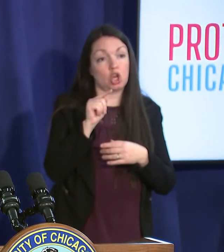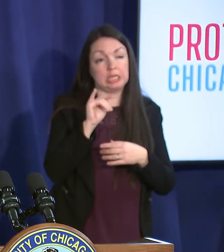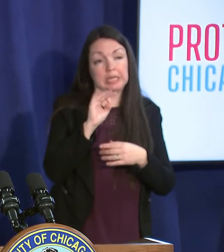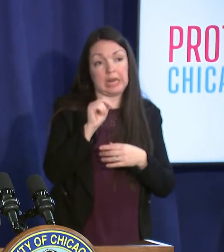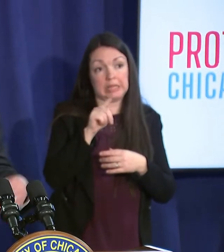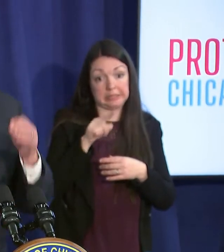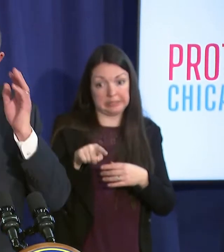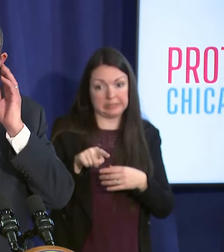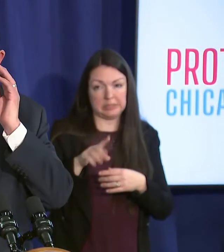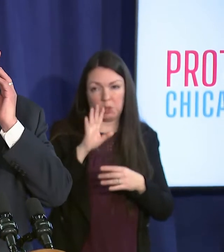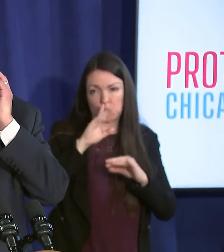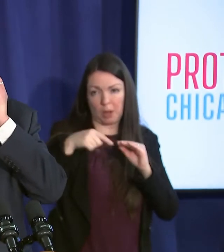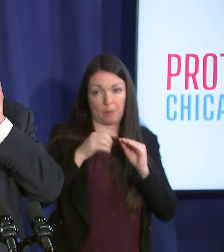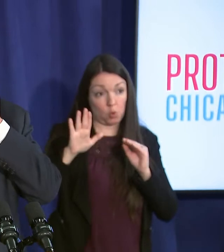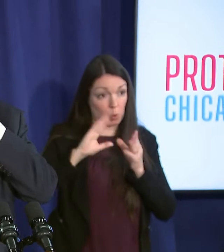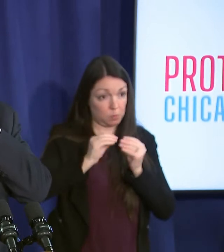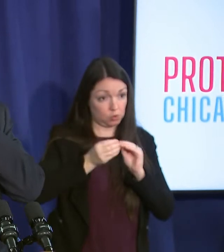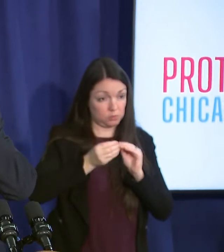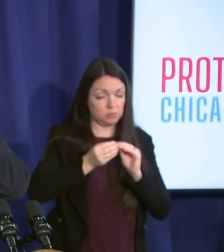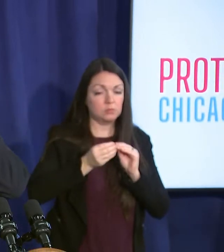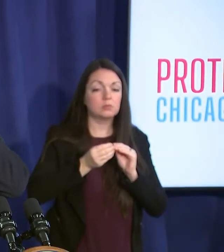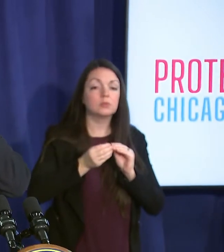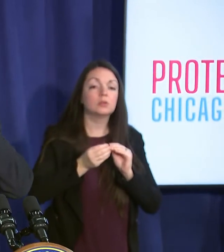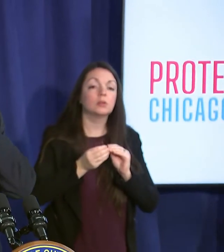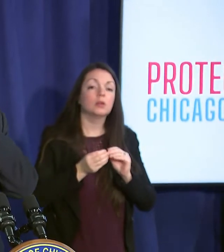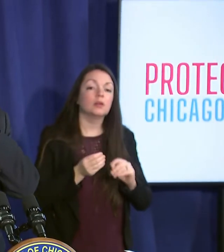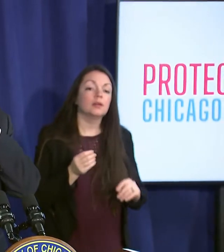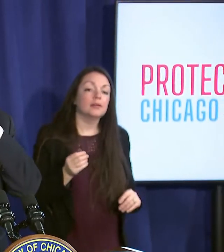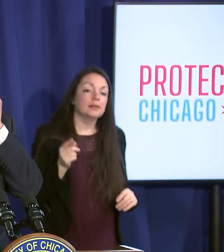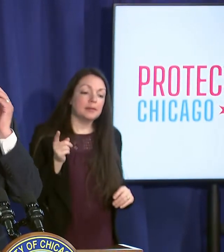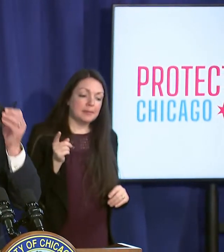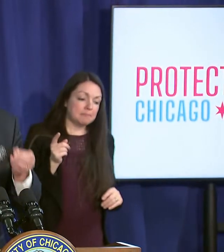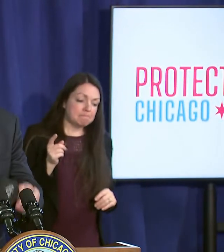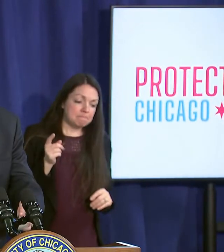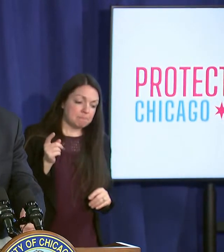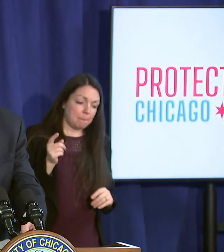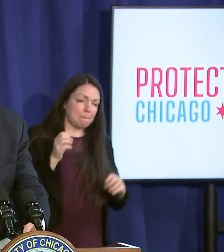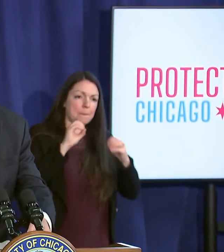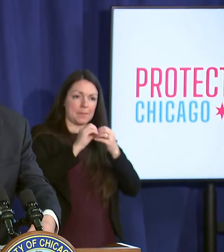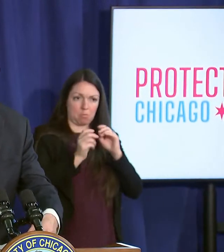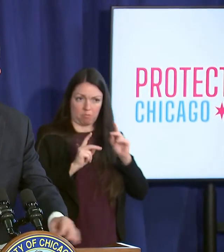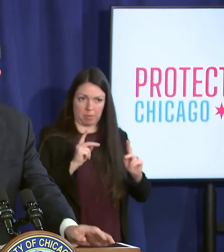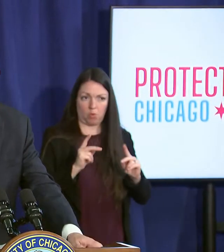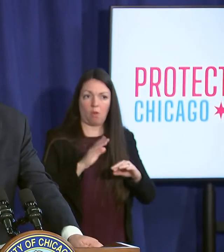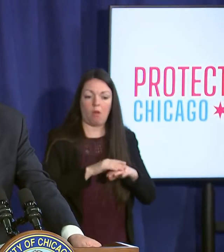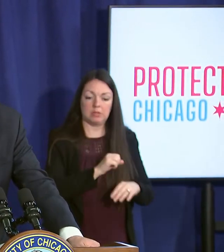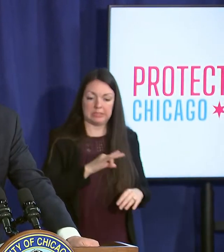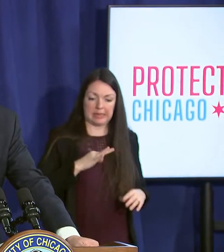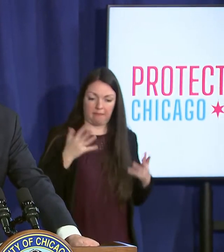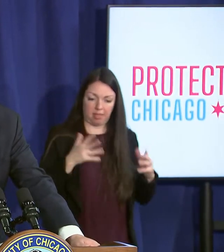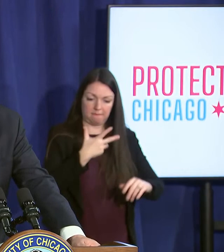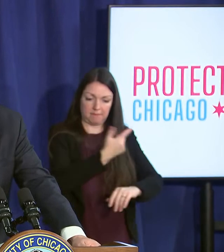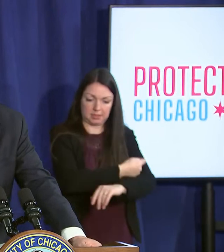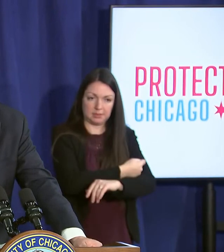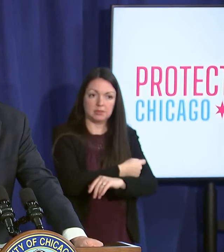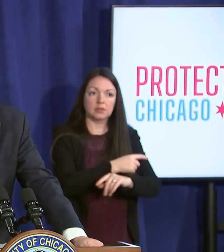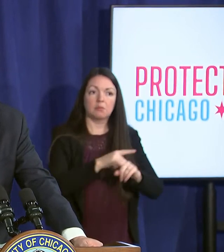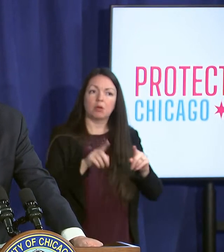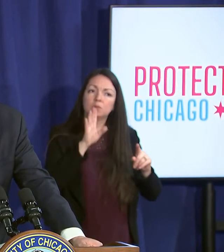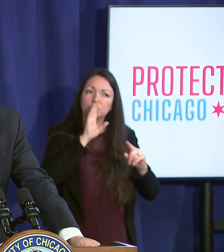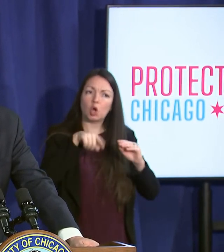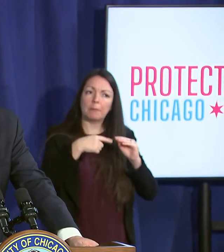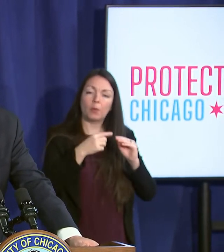numbers. You did not mention, other than talking about the number of people on staff who've been vaccinated, you did not talk about the